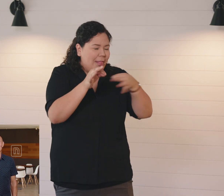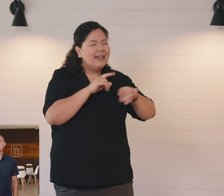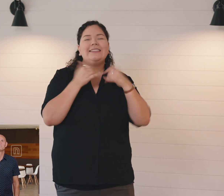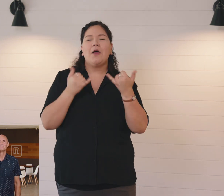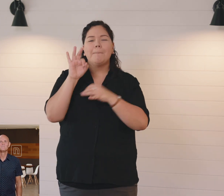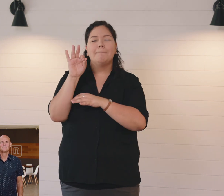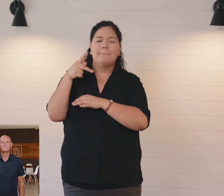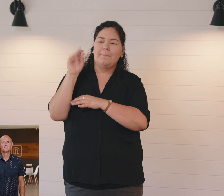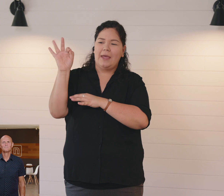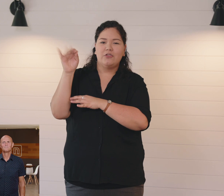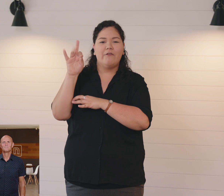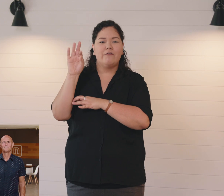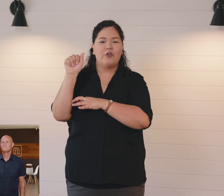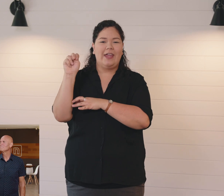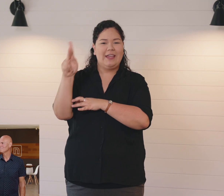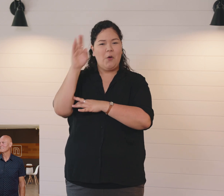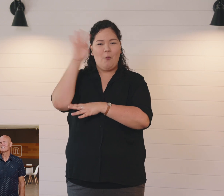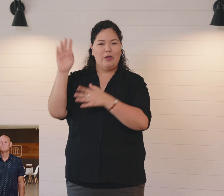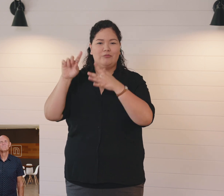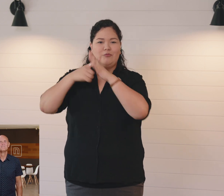Here we go. Good job, Pops. Proud of you.